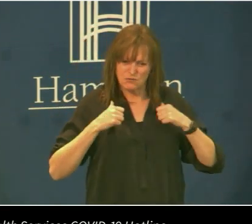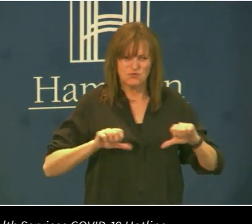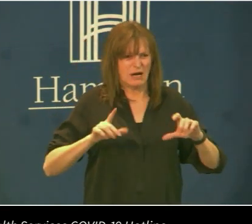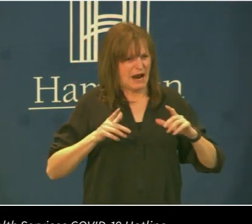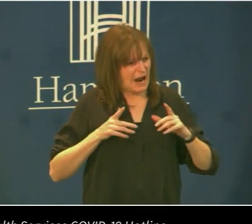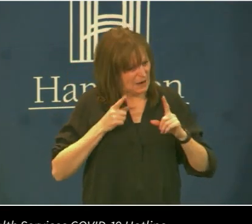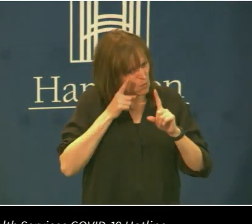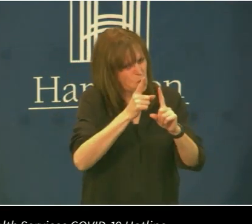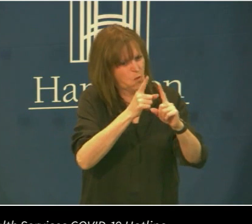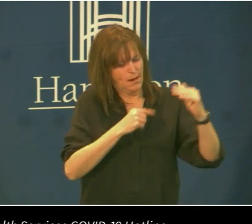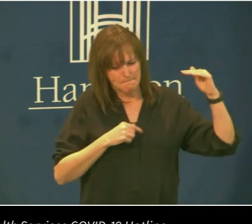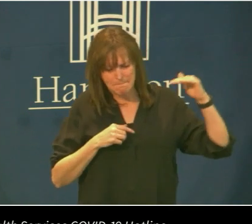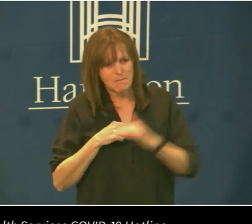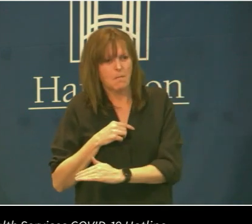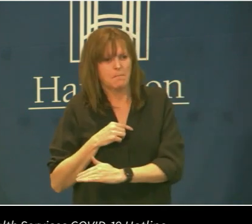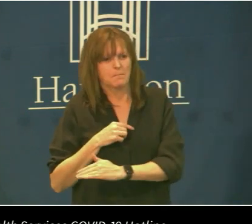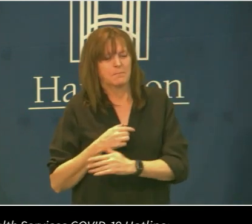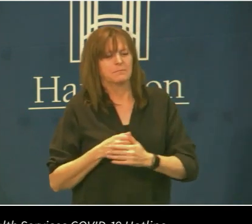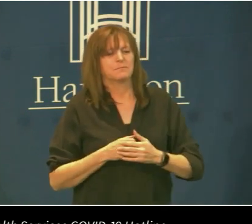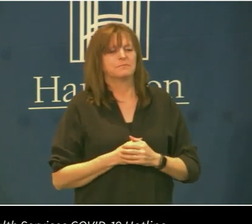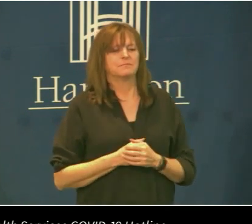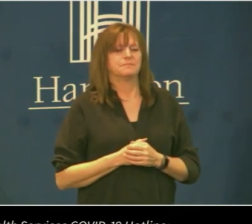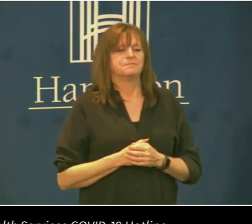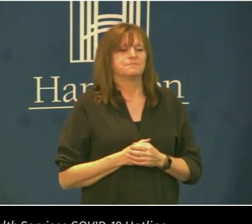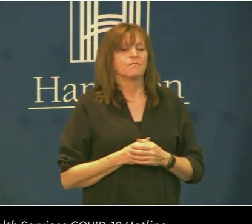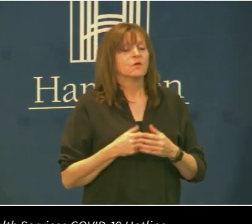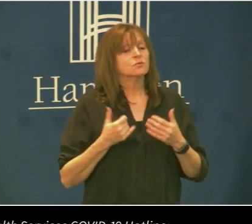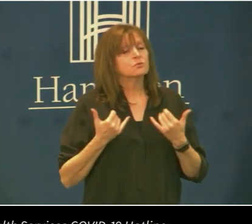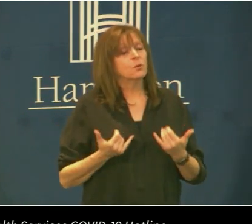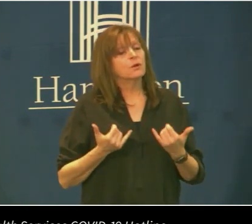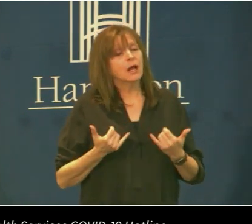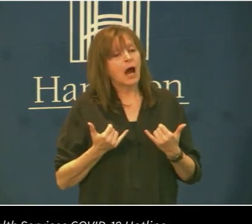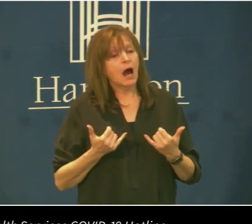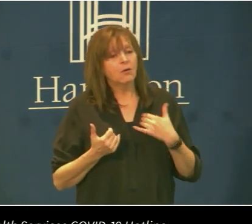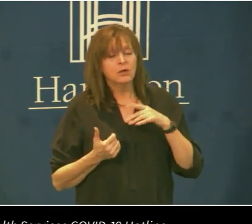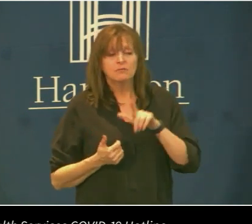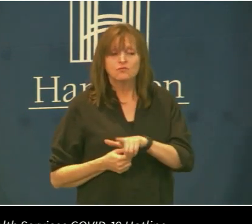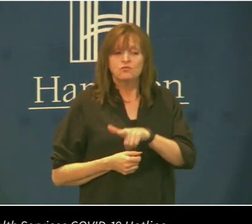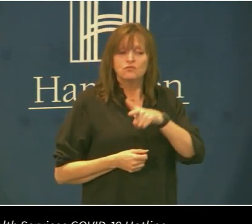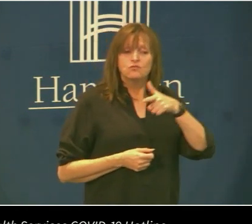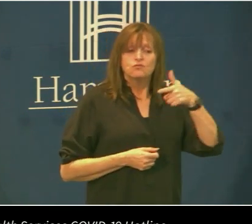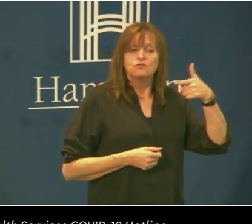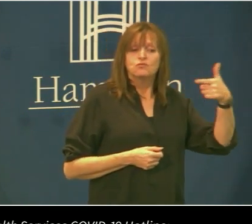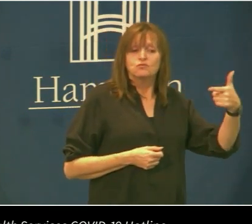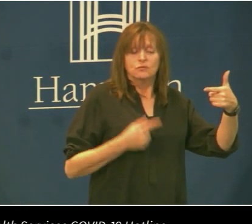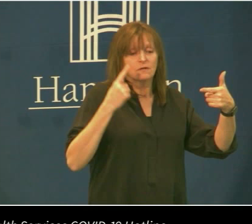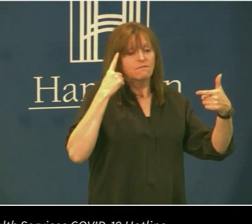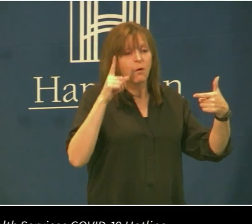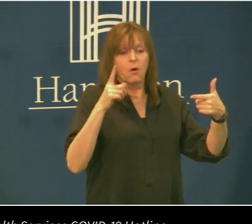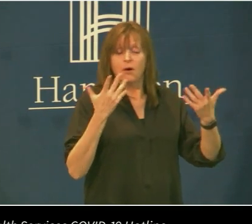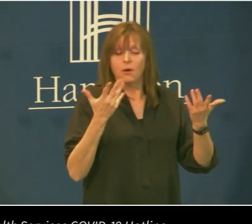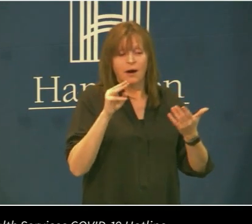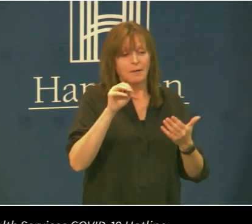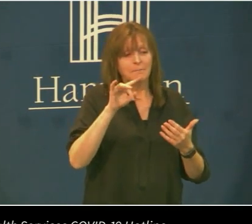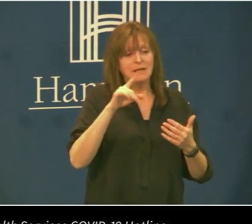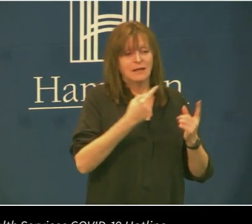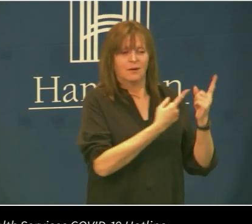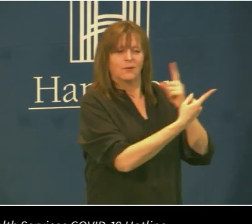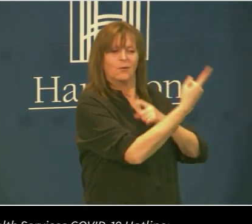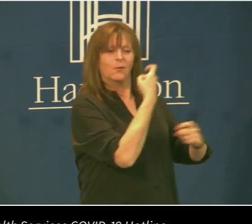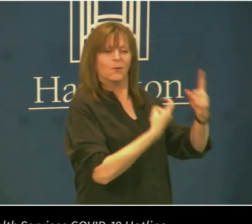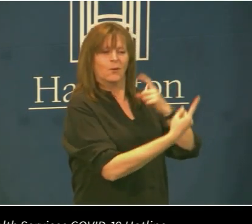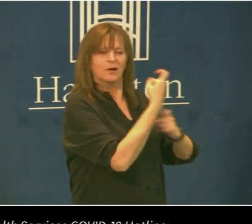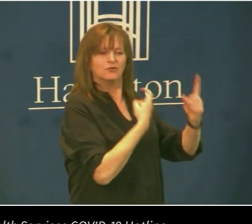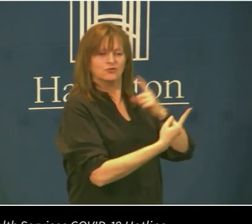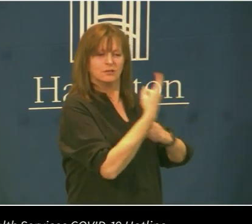the moderator for questions. Thank you. So we do have a number of media on the phone. I will just remind everyone on the phone to